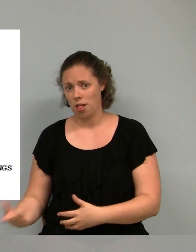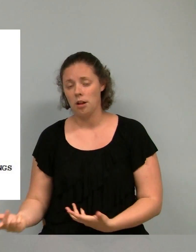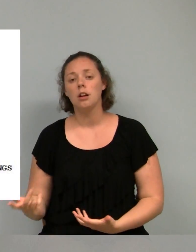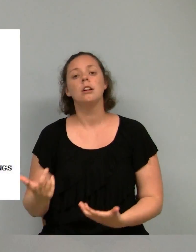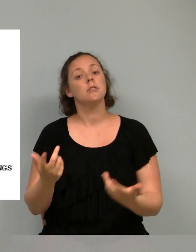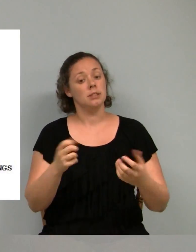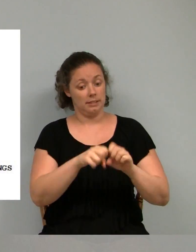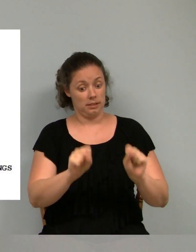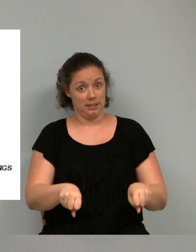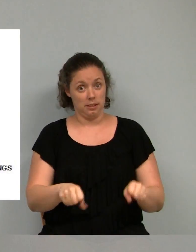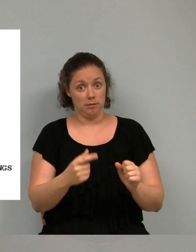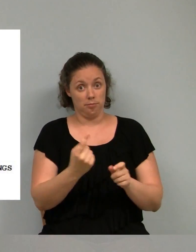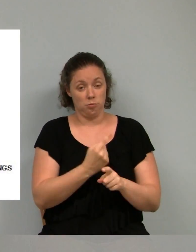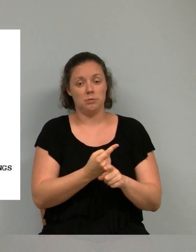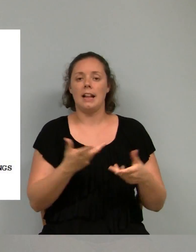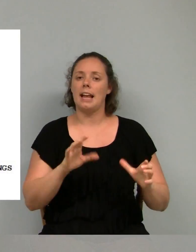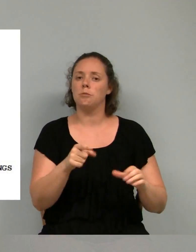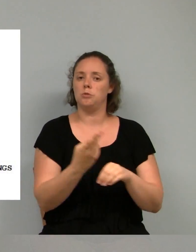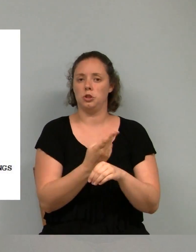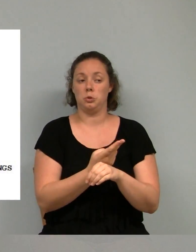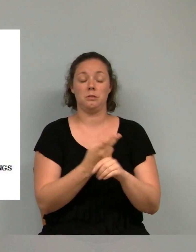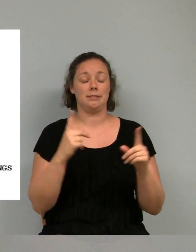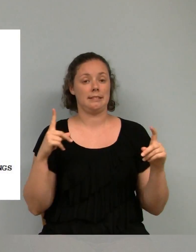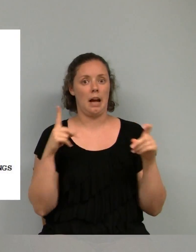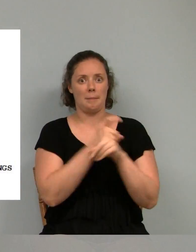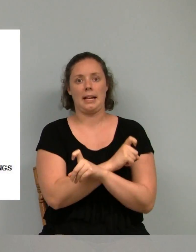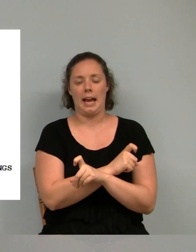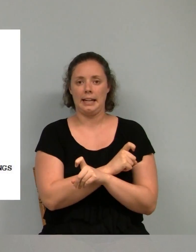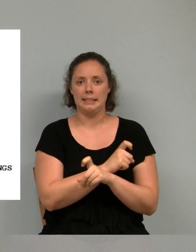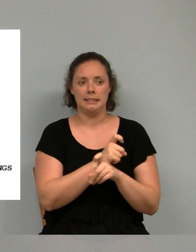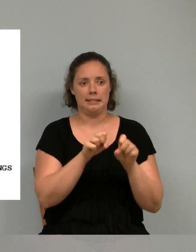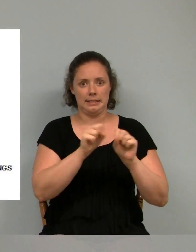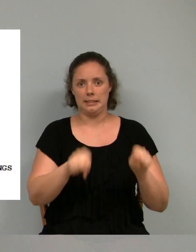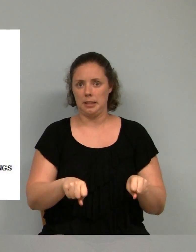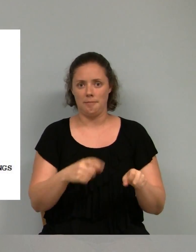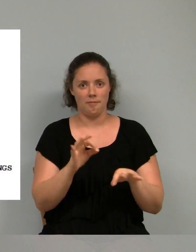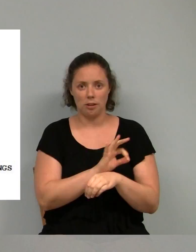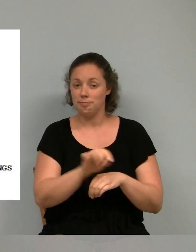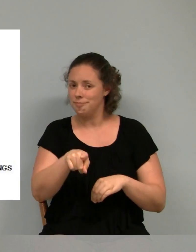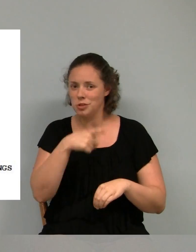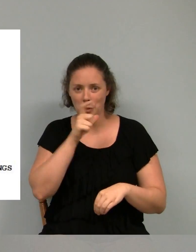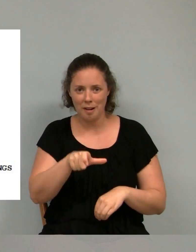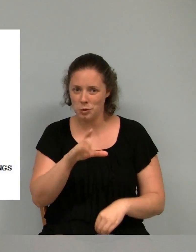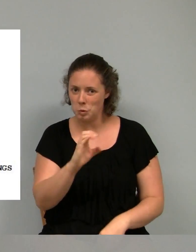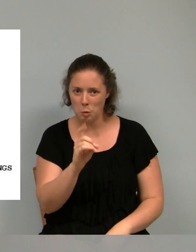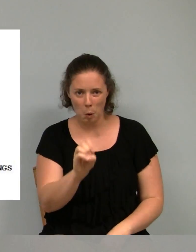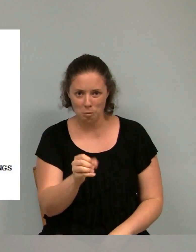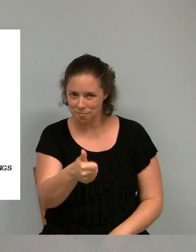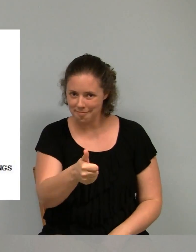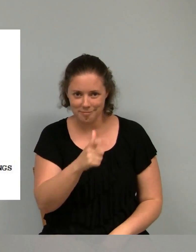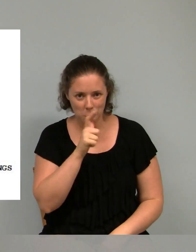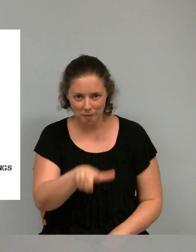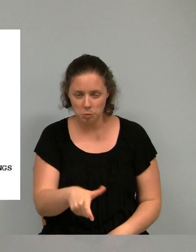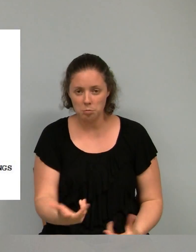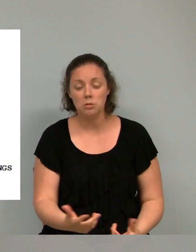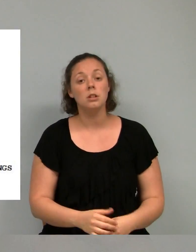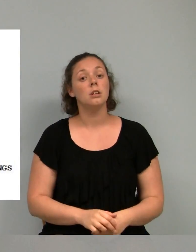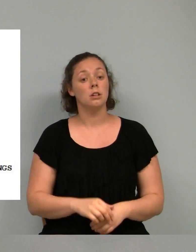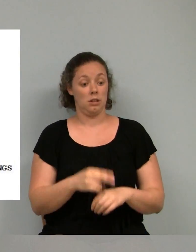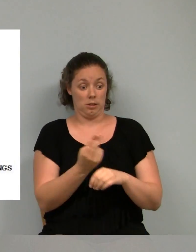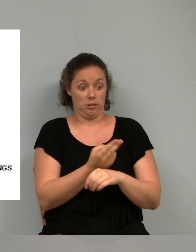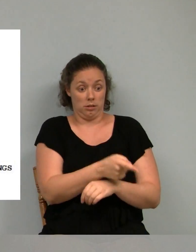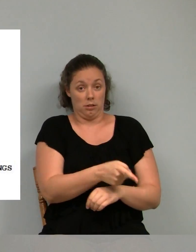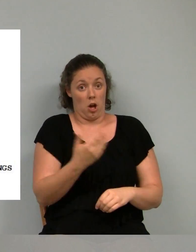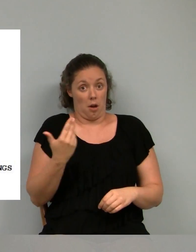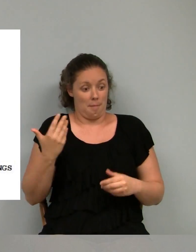allow use of complicated system functions instead of having to code them yourself. User-written